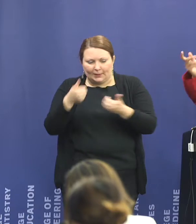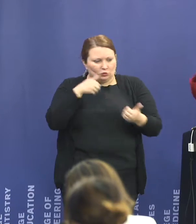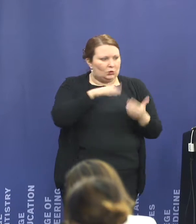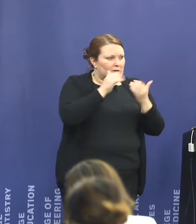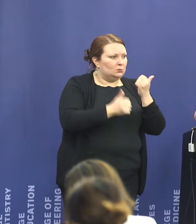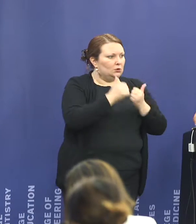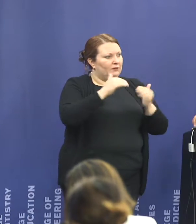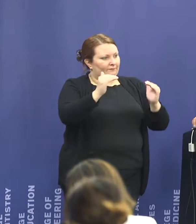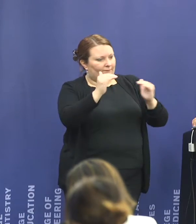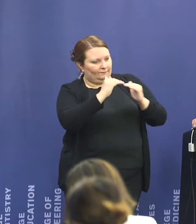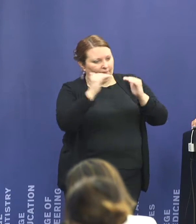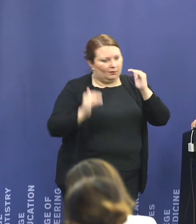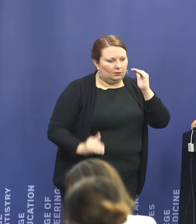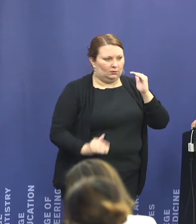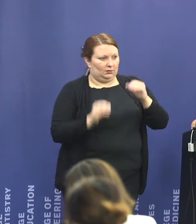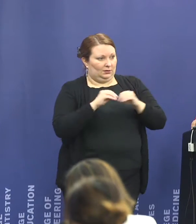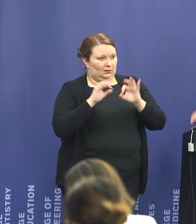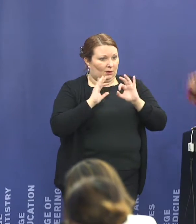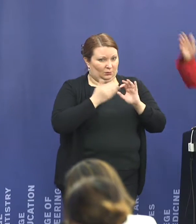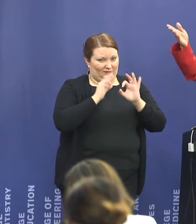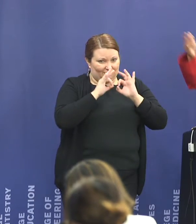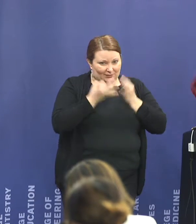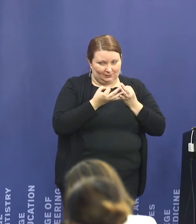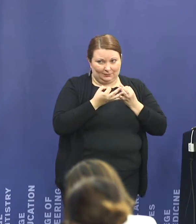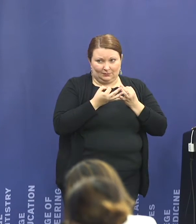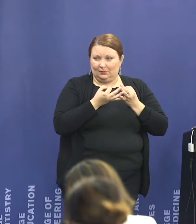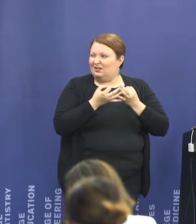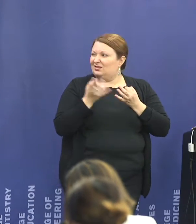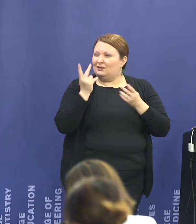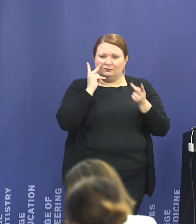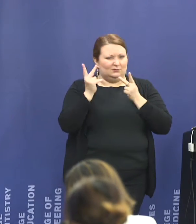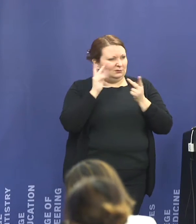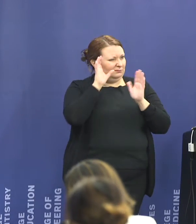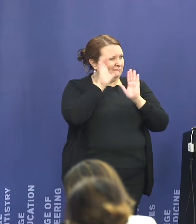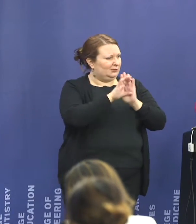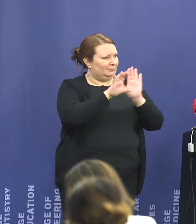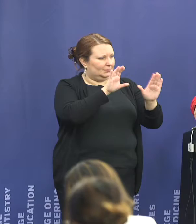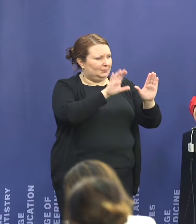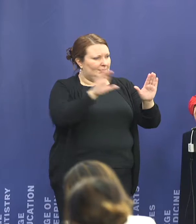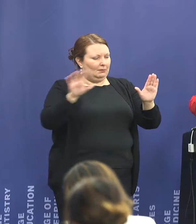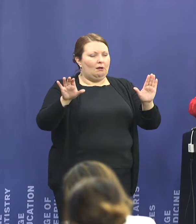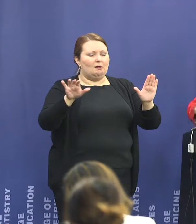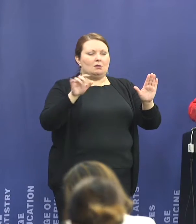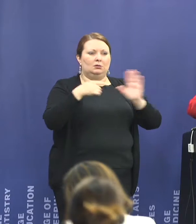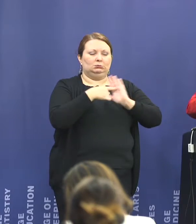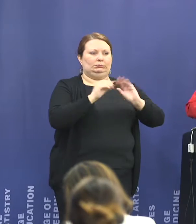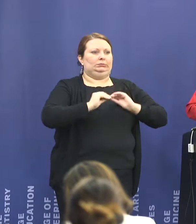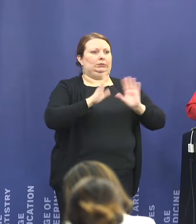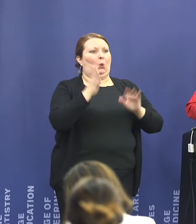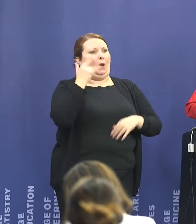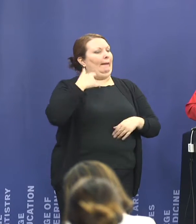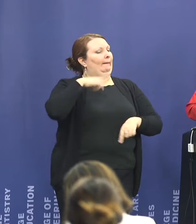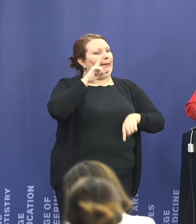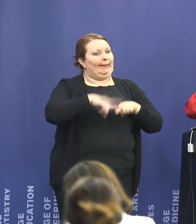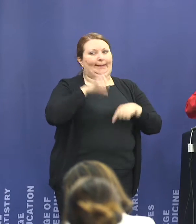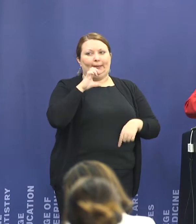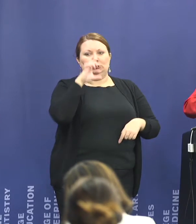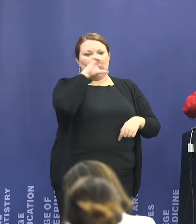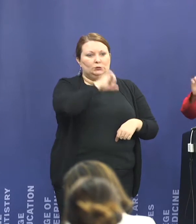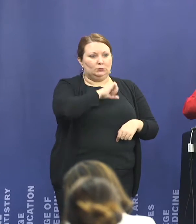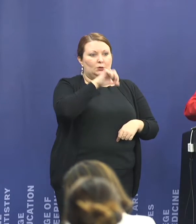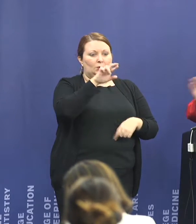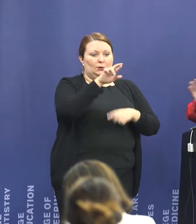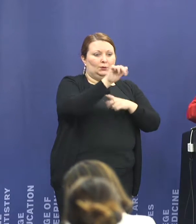vulnerable in our families. So I use this visual because I think it highlights why we cannot assume